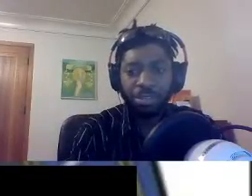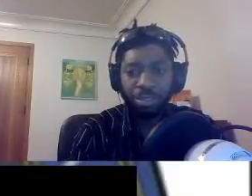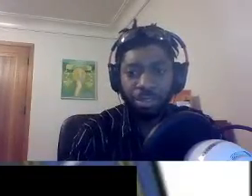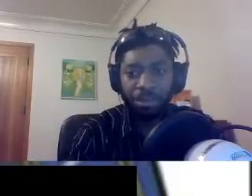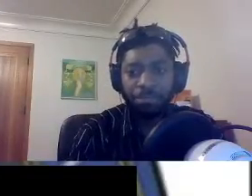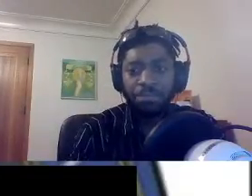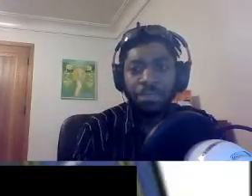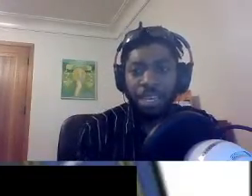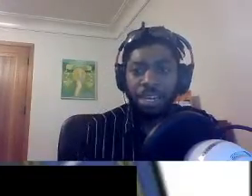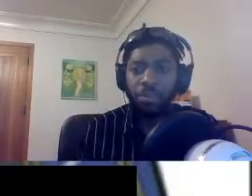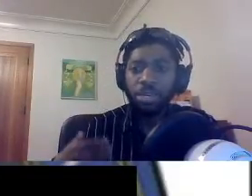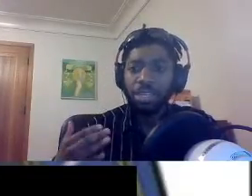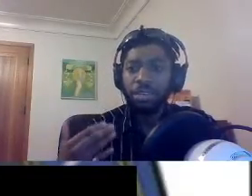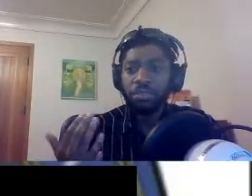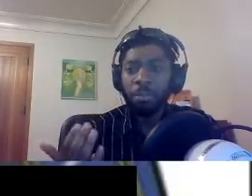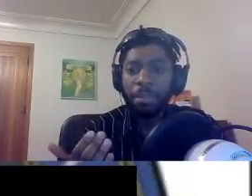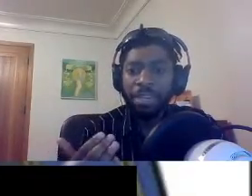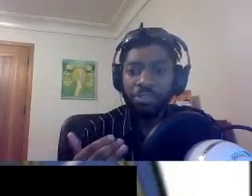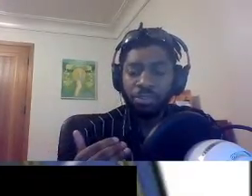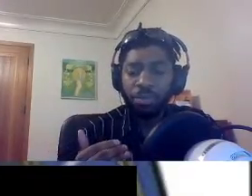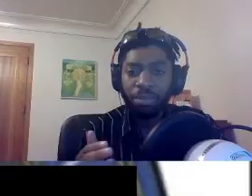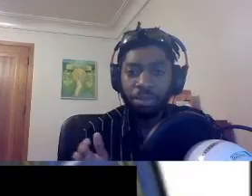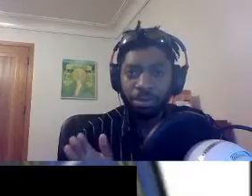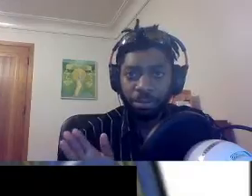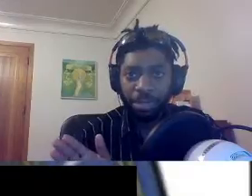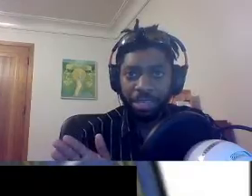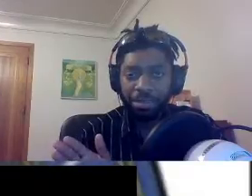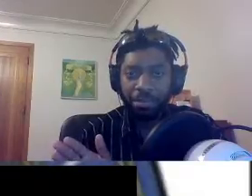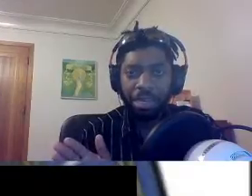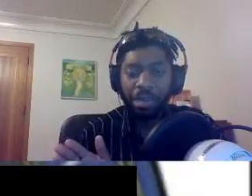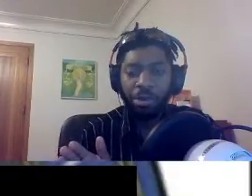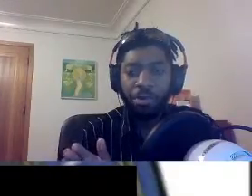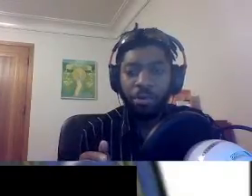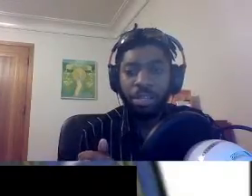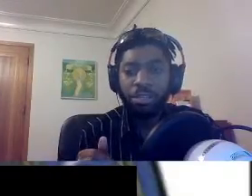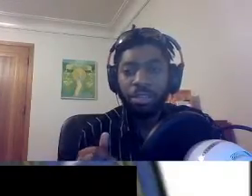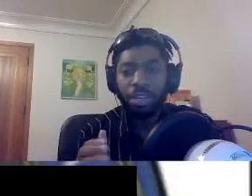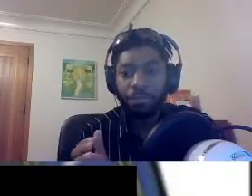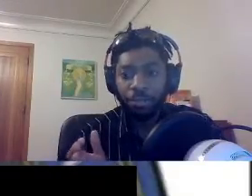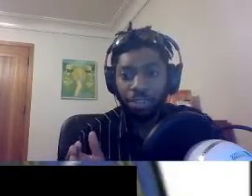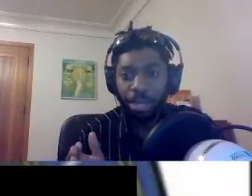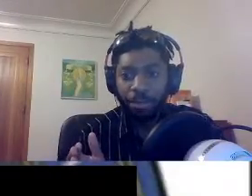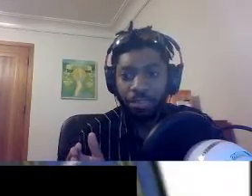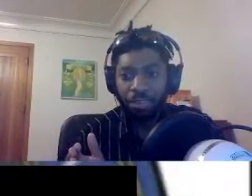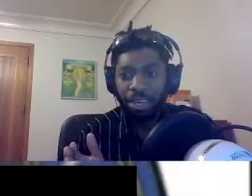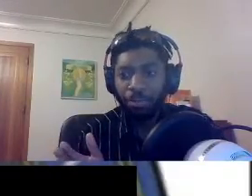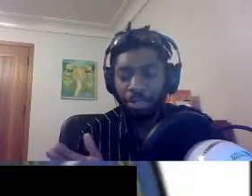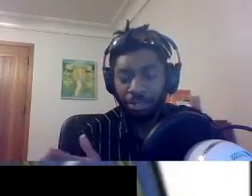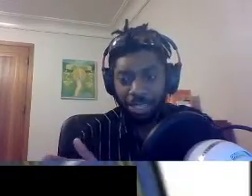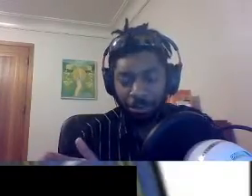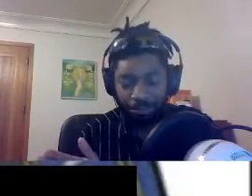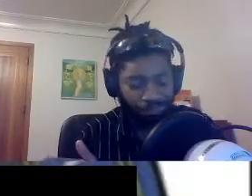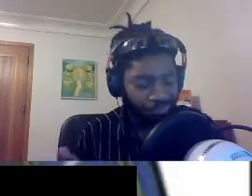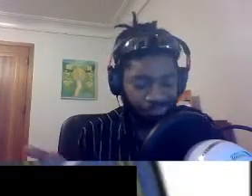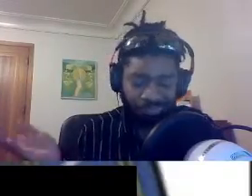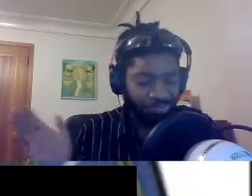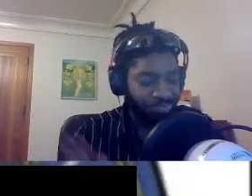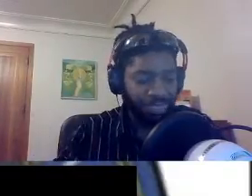whole nother thing. And I don't want to get into a major political debate about what the governor's job is, because I don't particularly